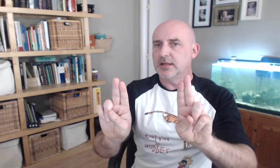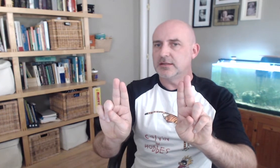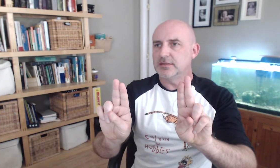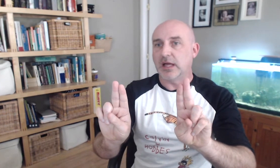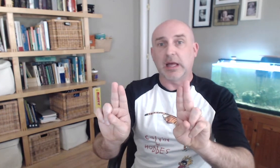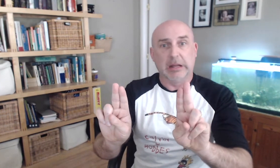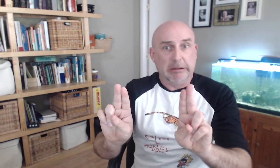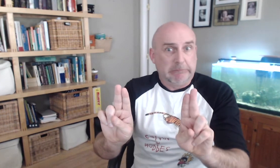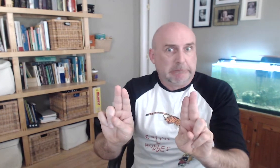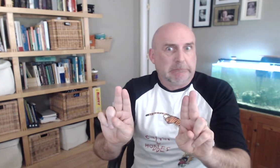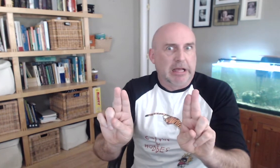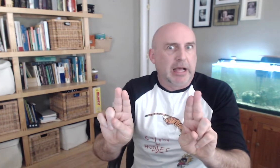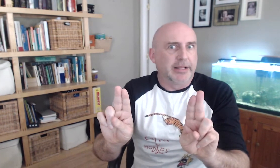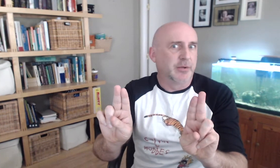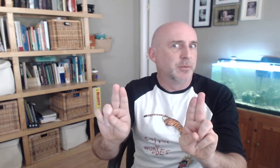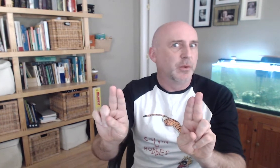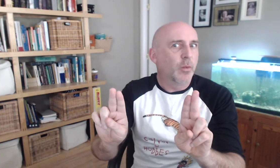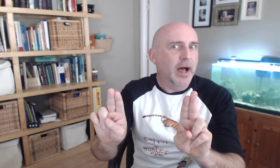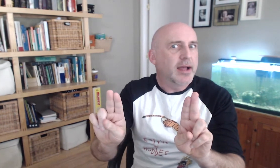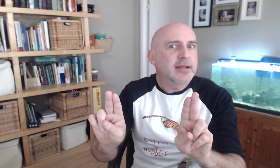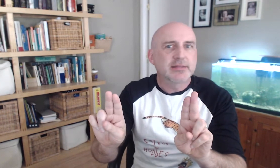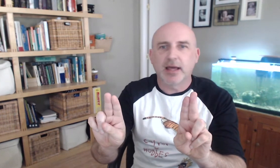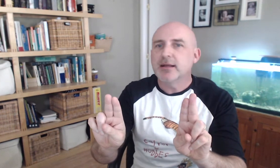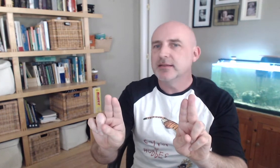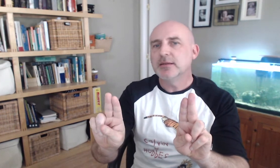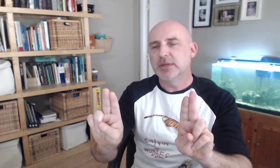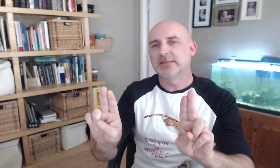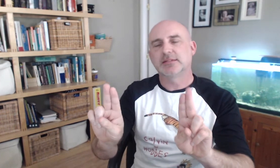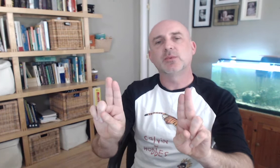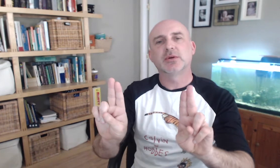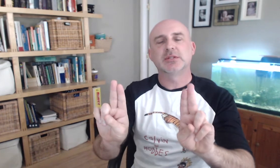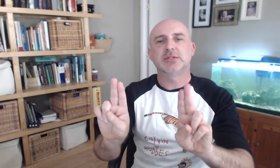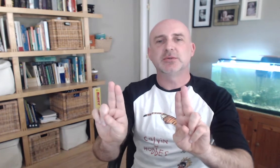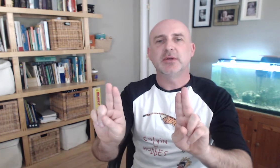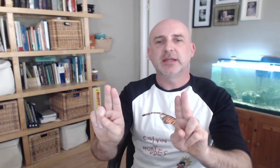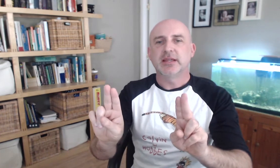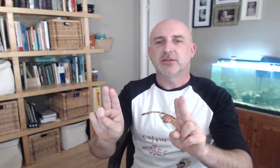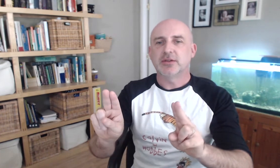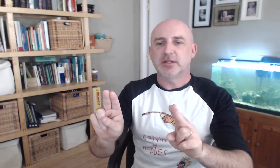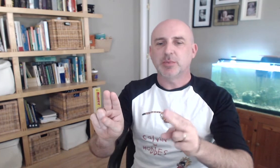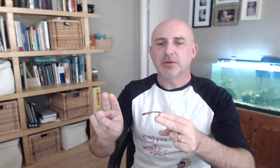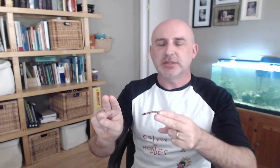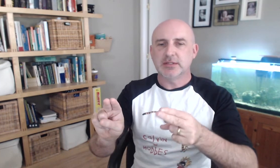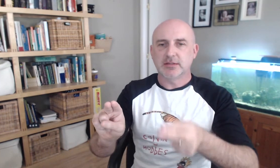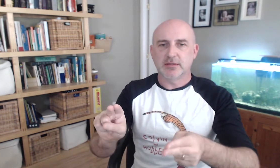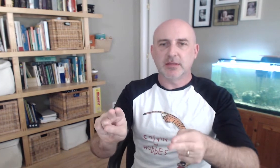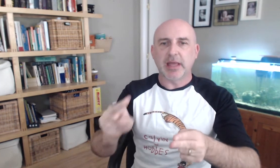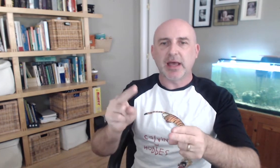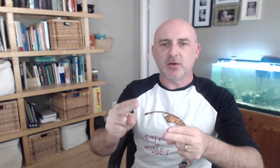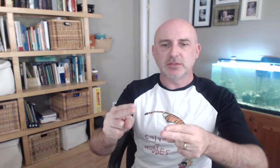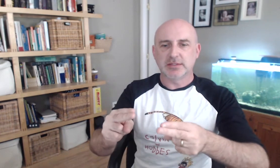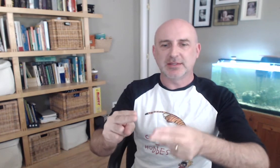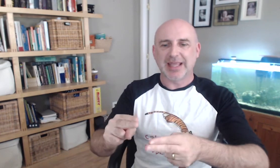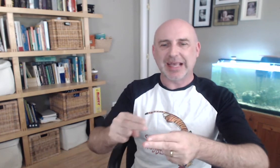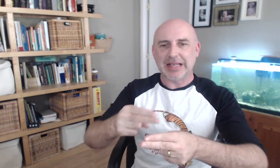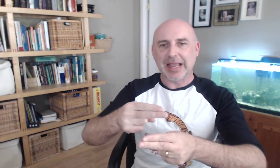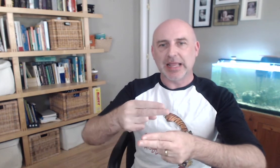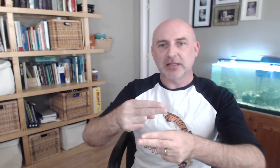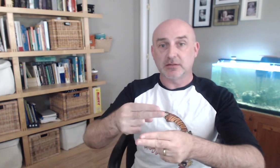and I don't know why exactly, but that's what we're going to do. You're going to put them out at angles